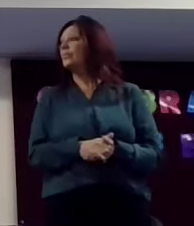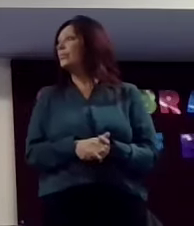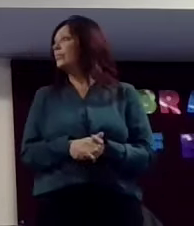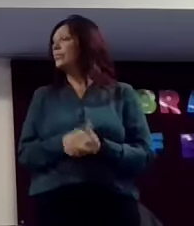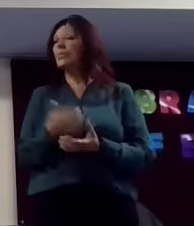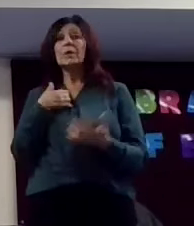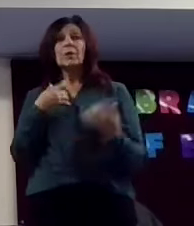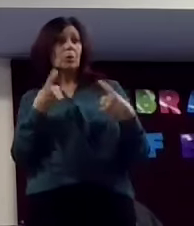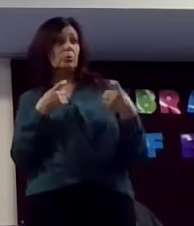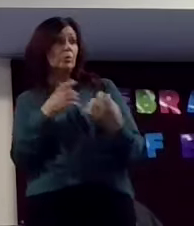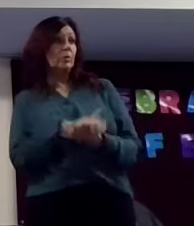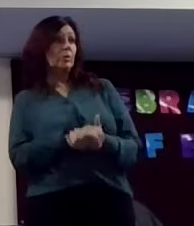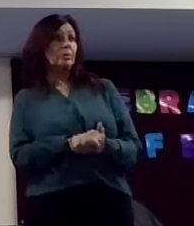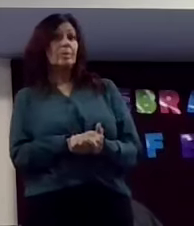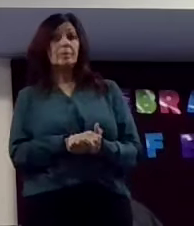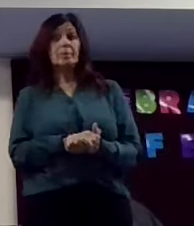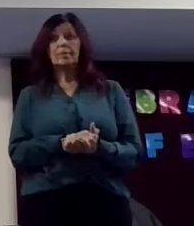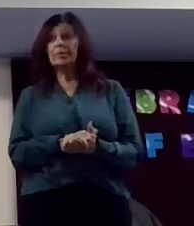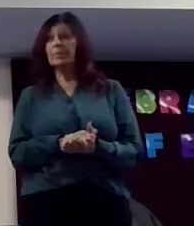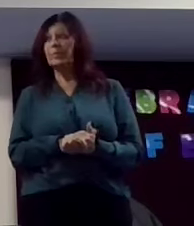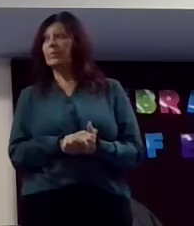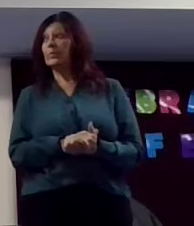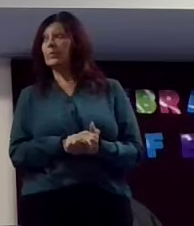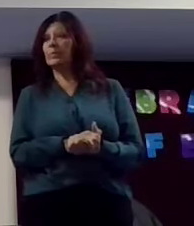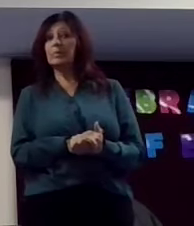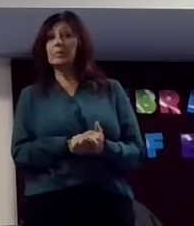Does anyone have any questions?